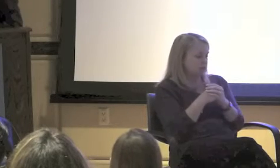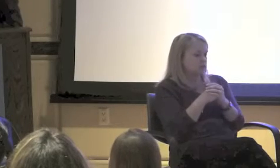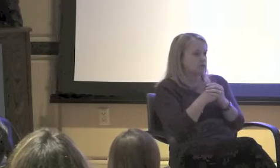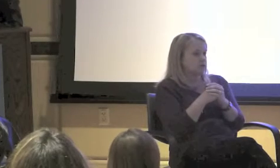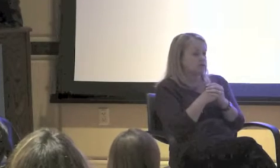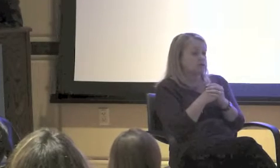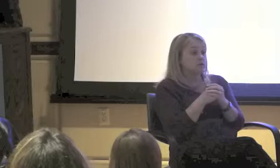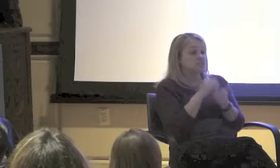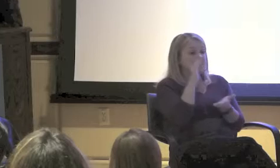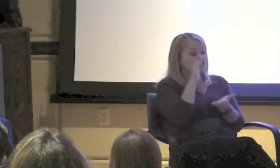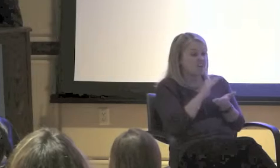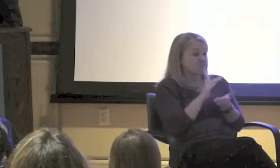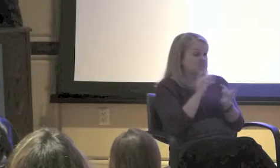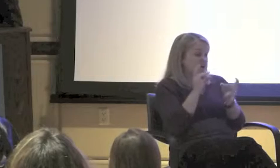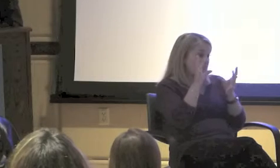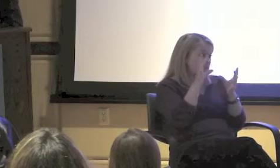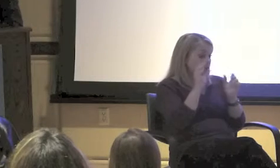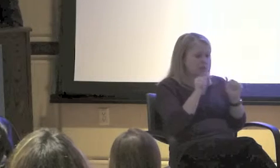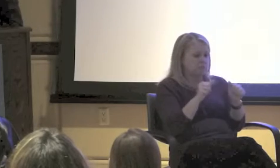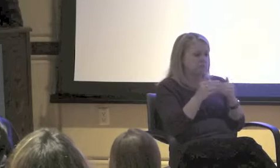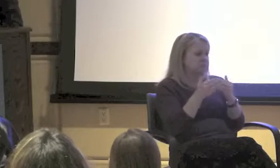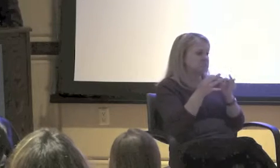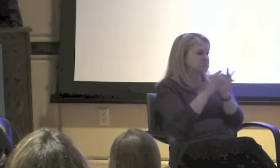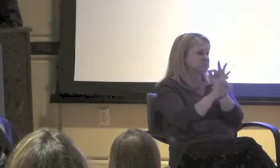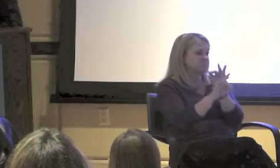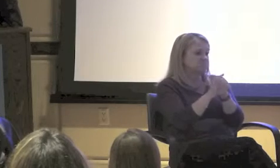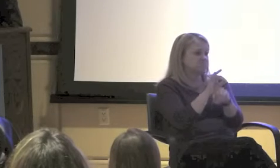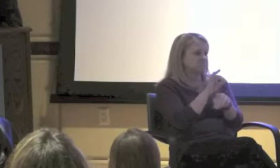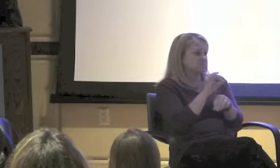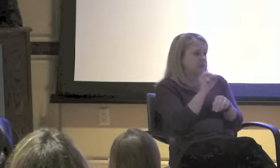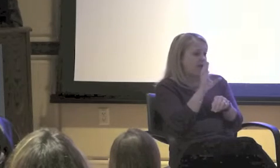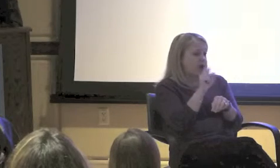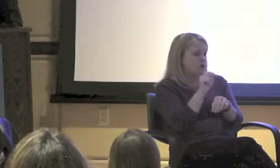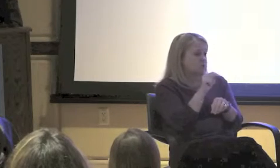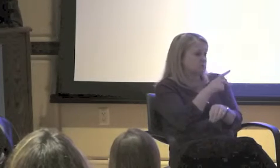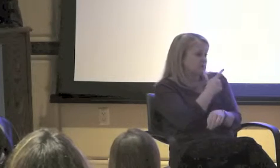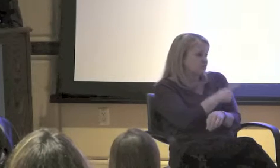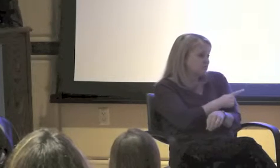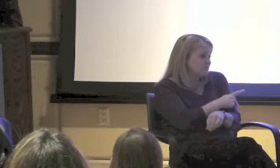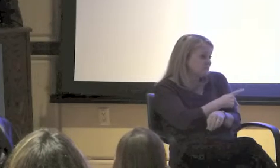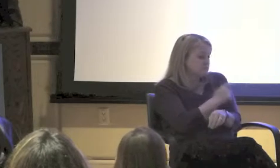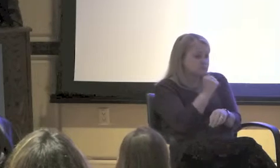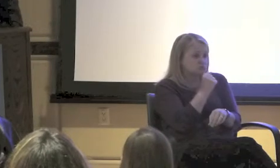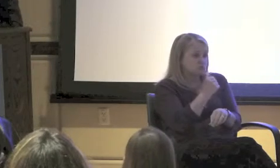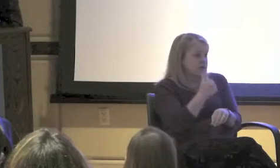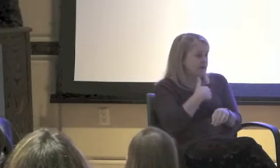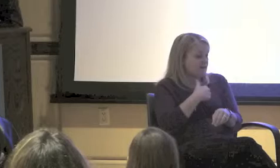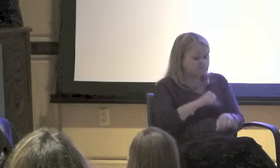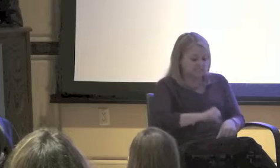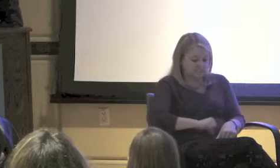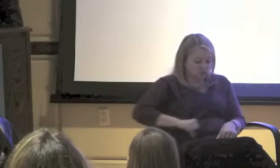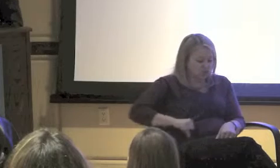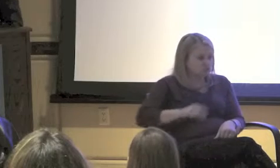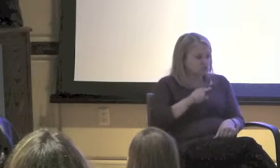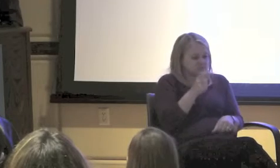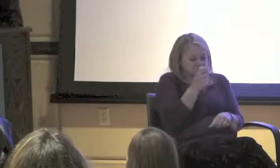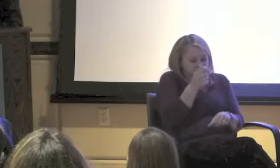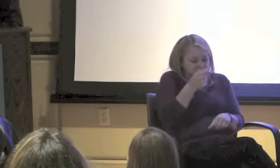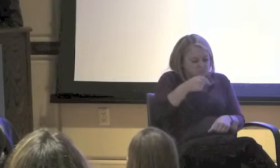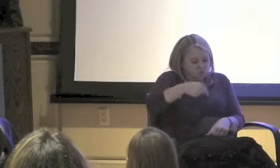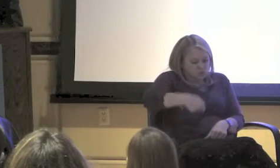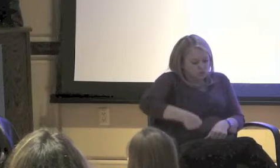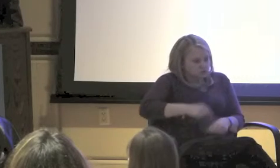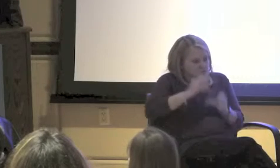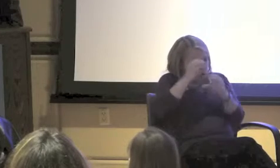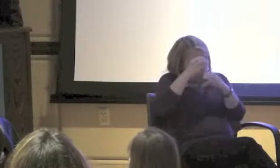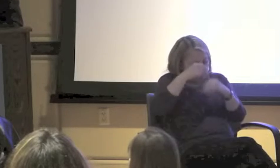it's less invasive. It can be done as an outpatient procedure through a scope. There's no incisions involved. I think